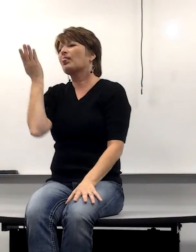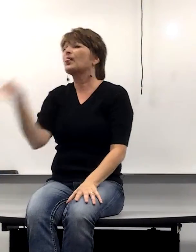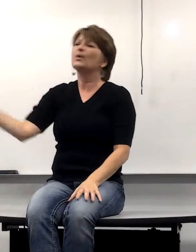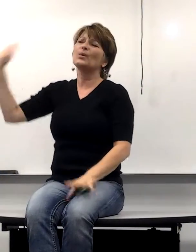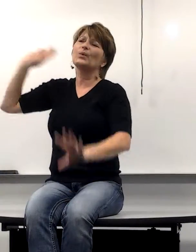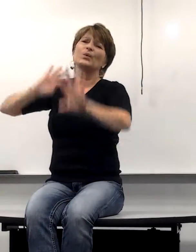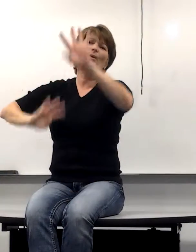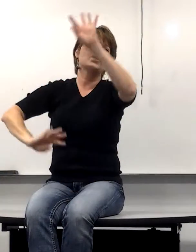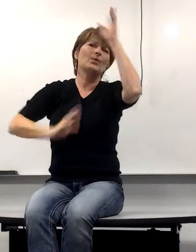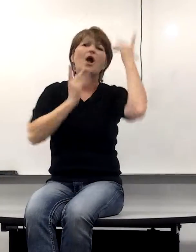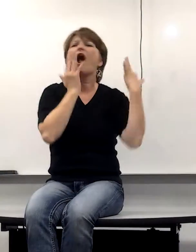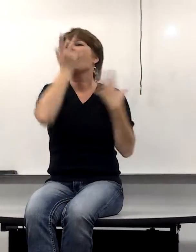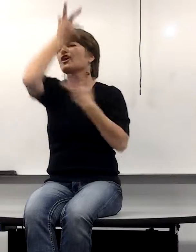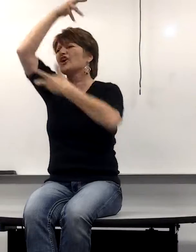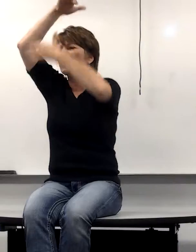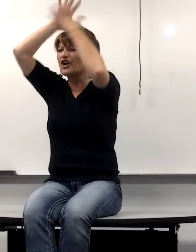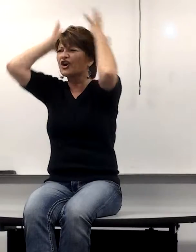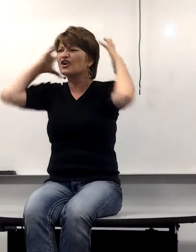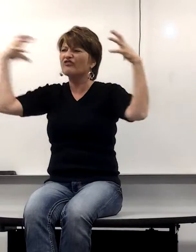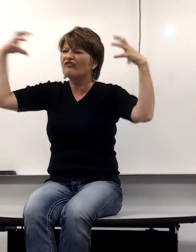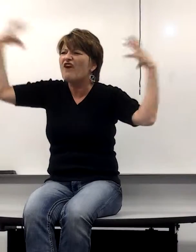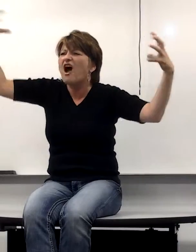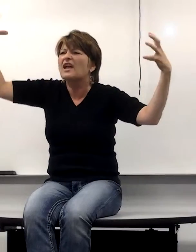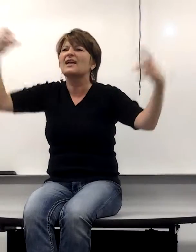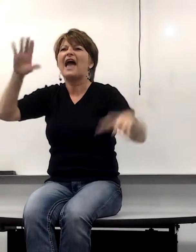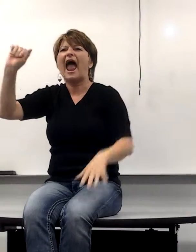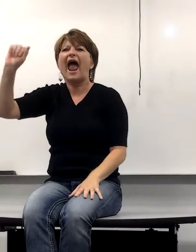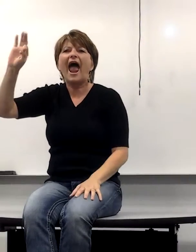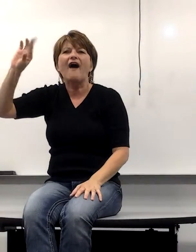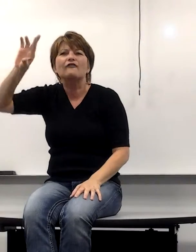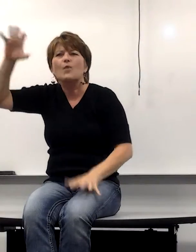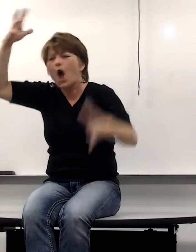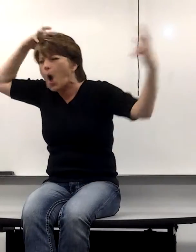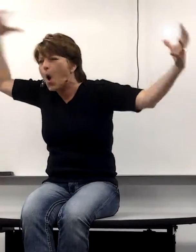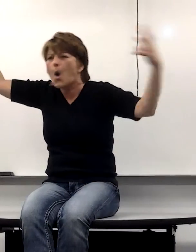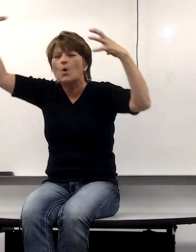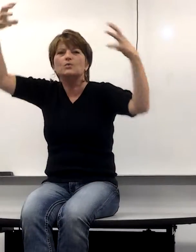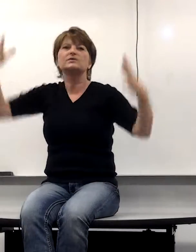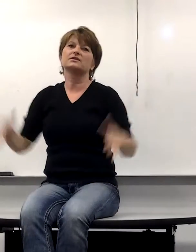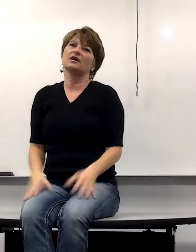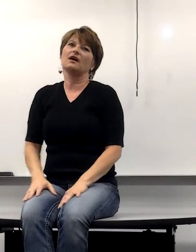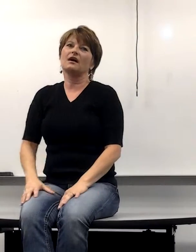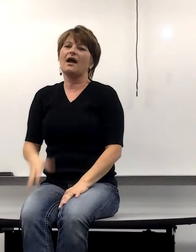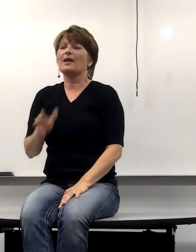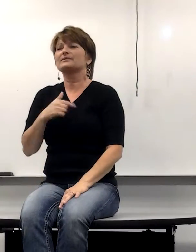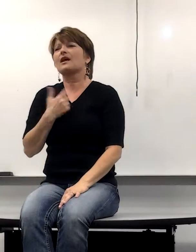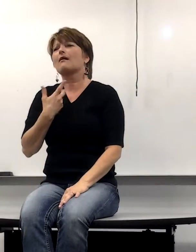all my students came in with wigs, like crazy colors, they were looking all funky, big